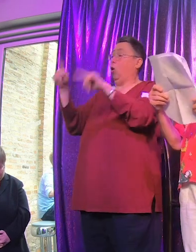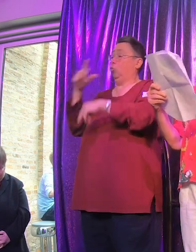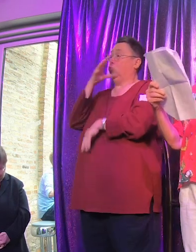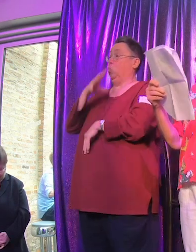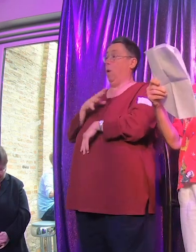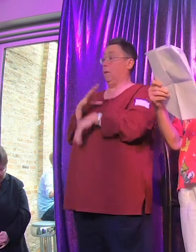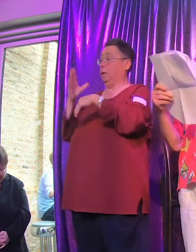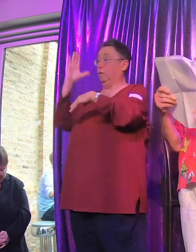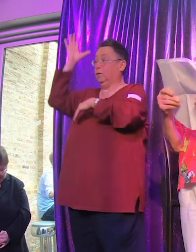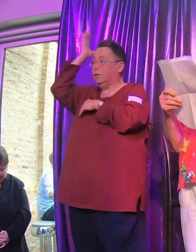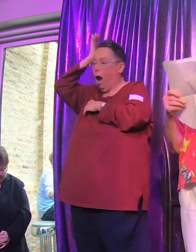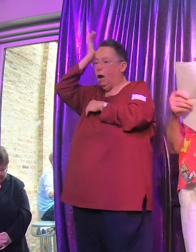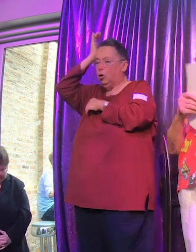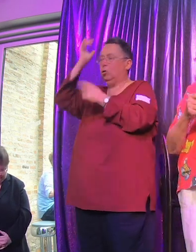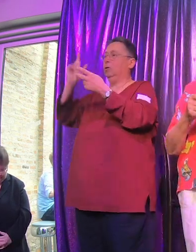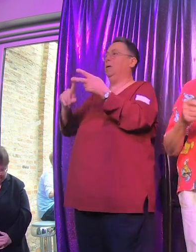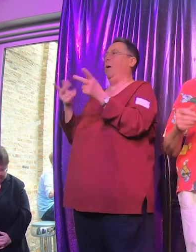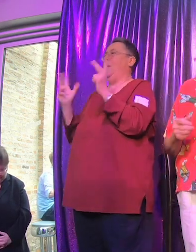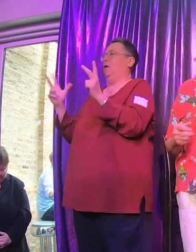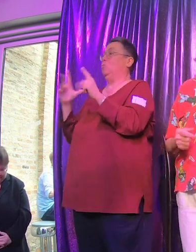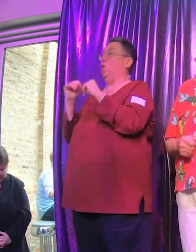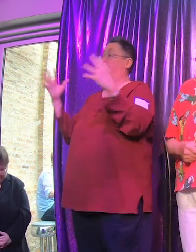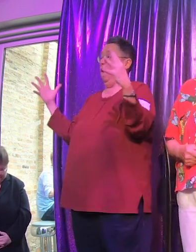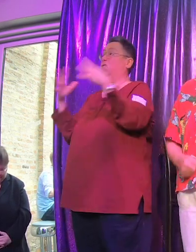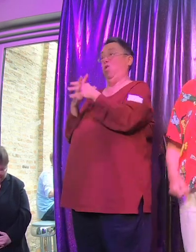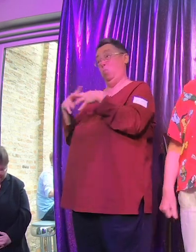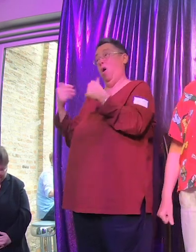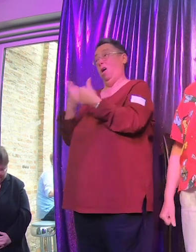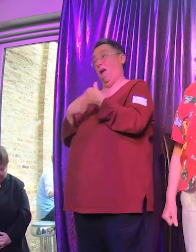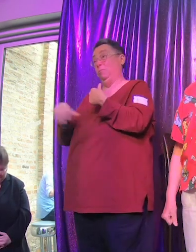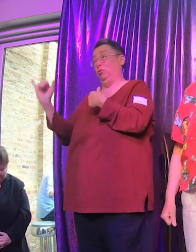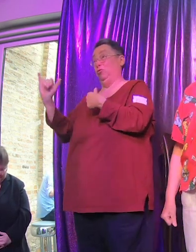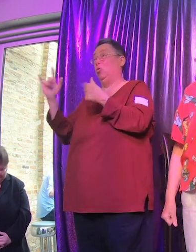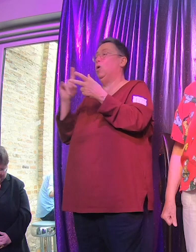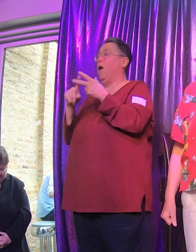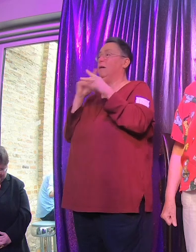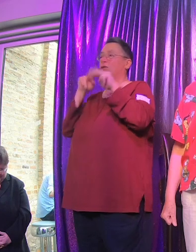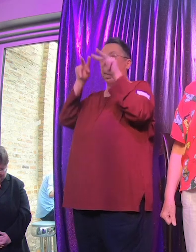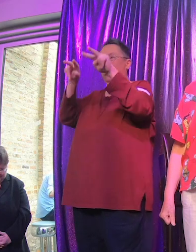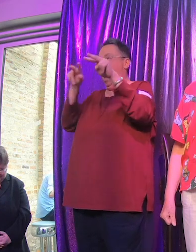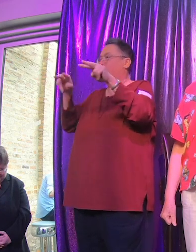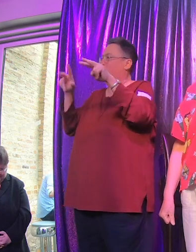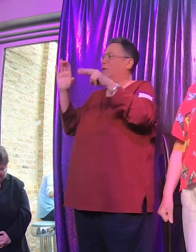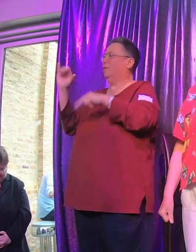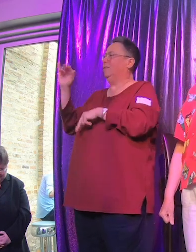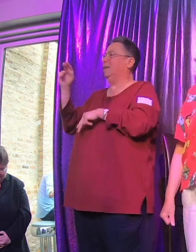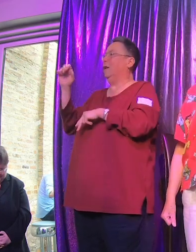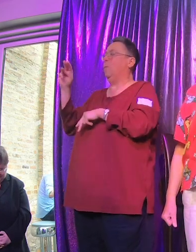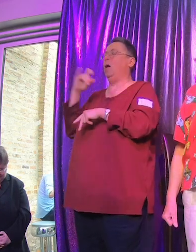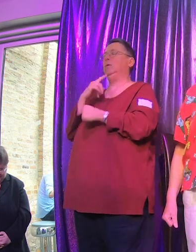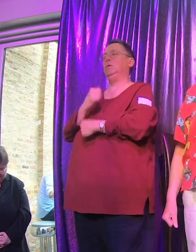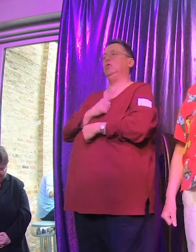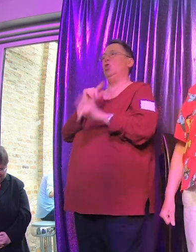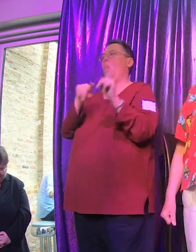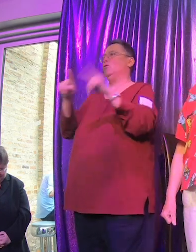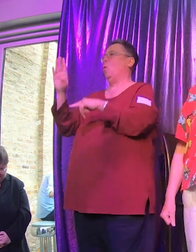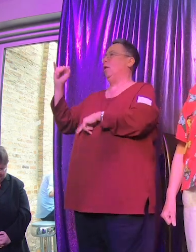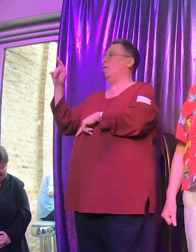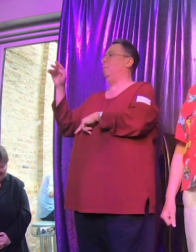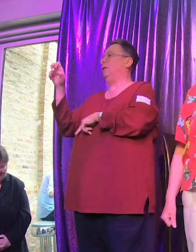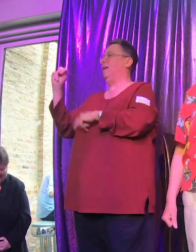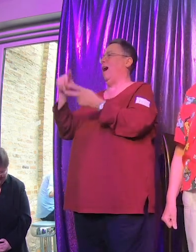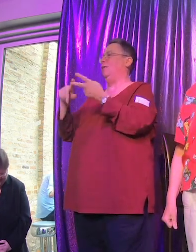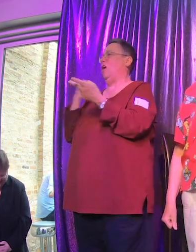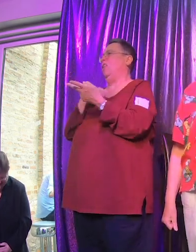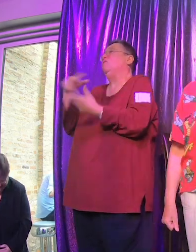soccer, basketball, and tackle football games. She watches and makes queer cinema. Tracy loves going to the baton, and she loves to